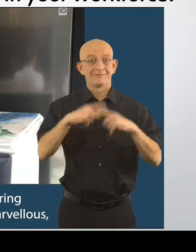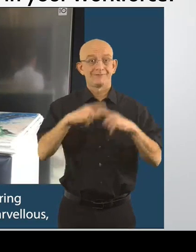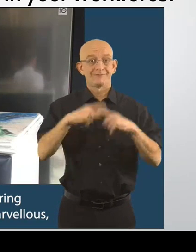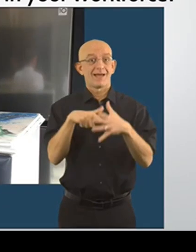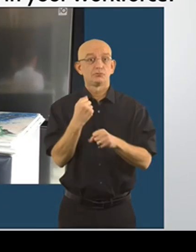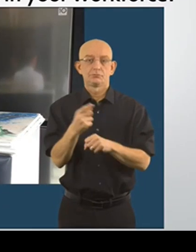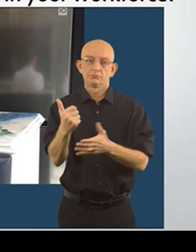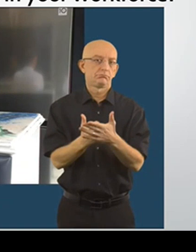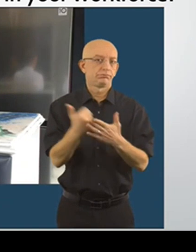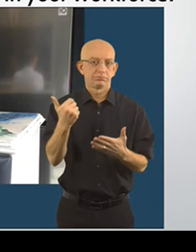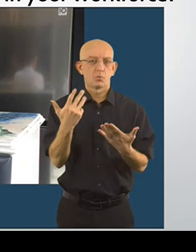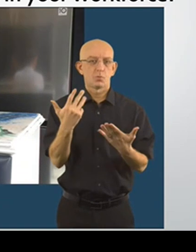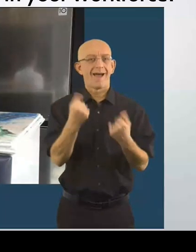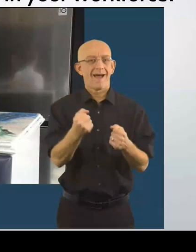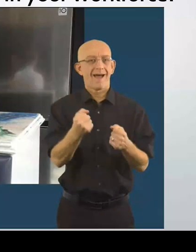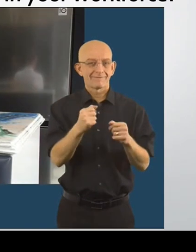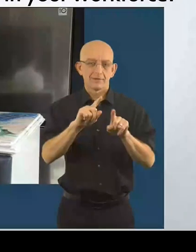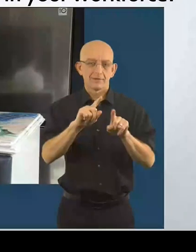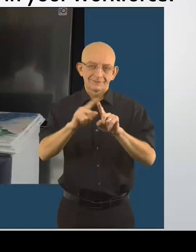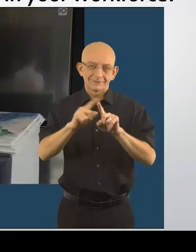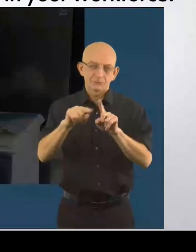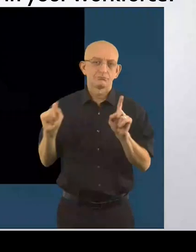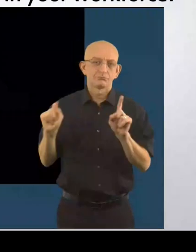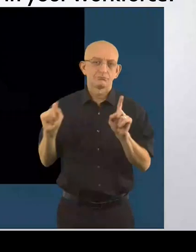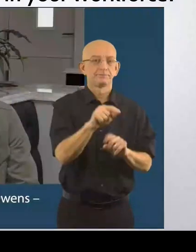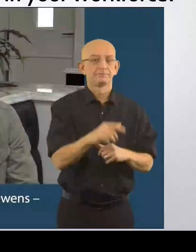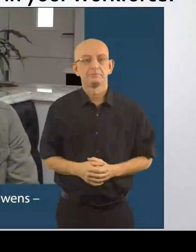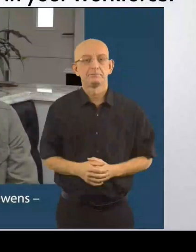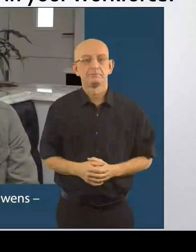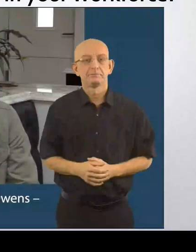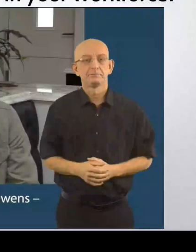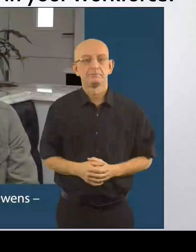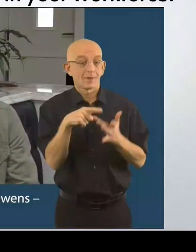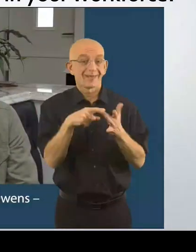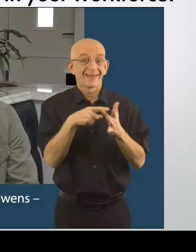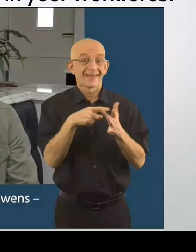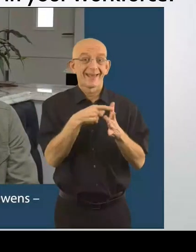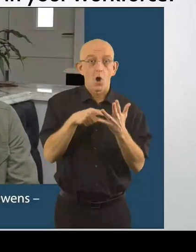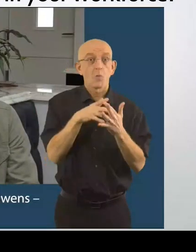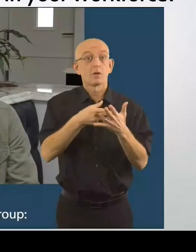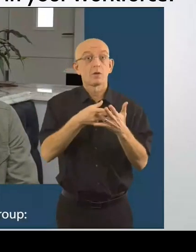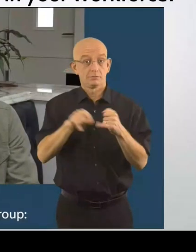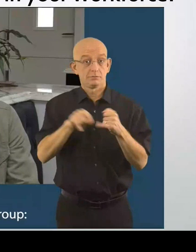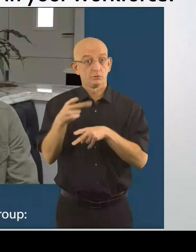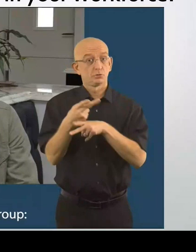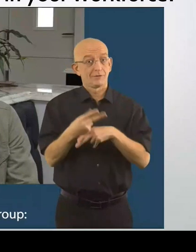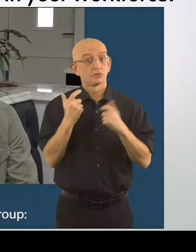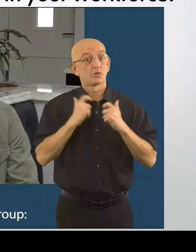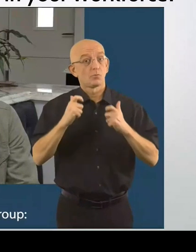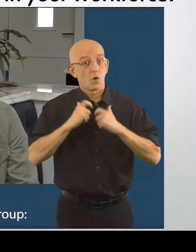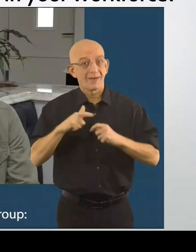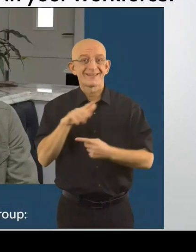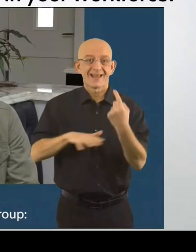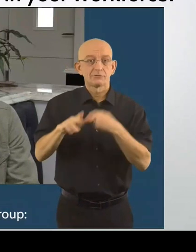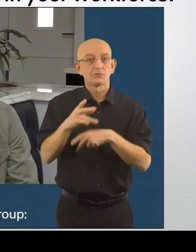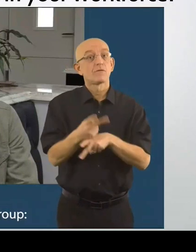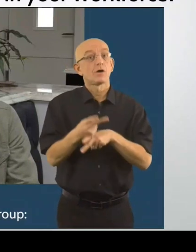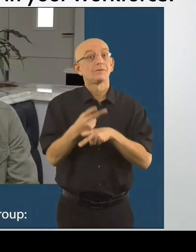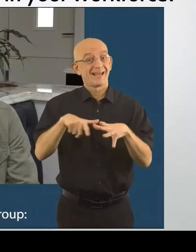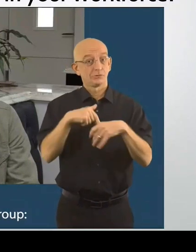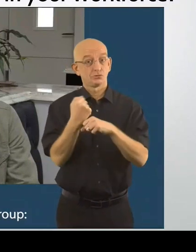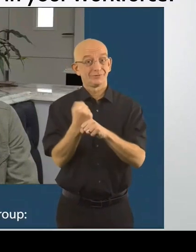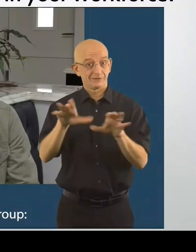were marvellous. So it's a little bit mixed. The next person to speak will be Ian Owens, Supervising Social Worker for